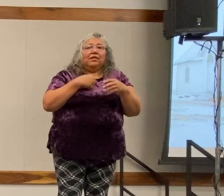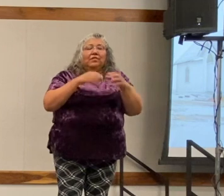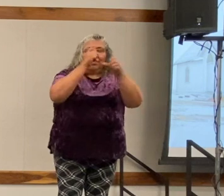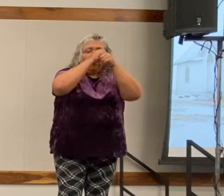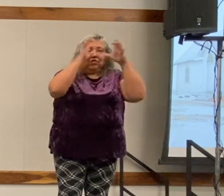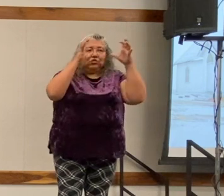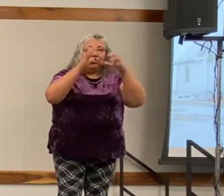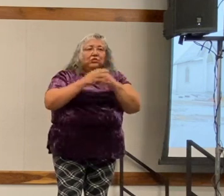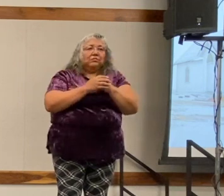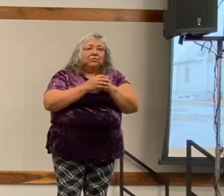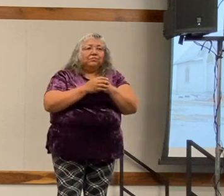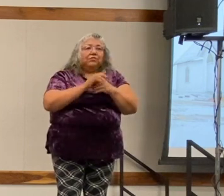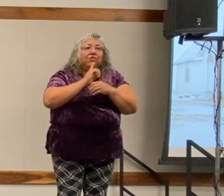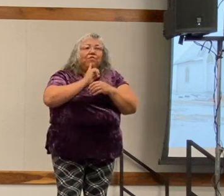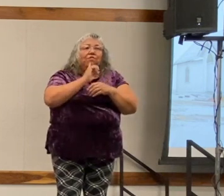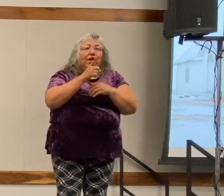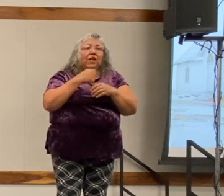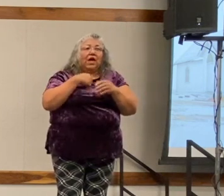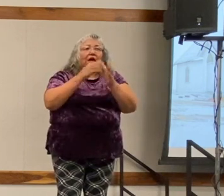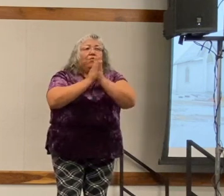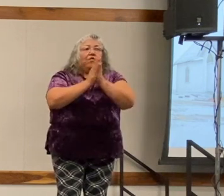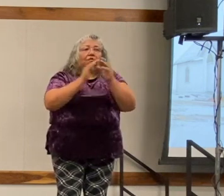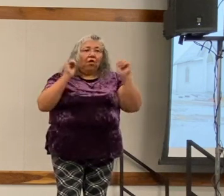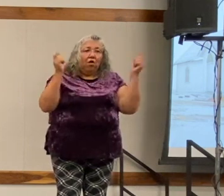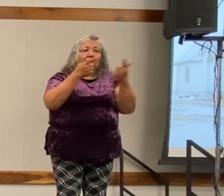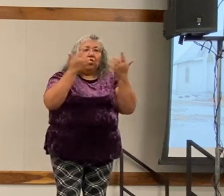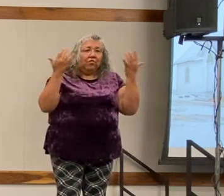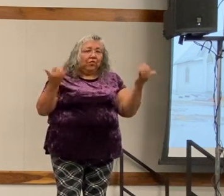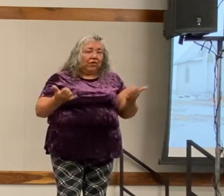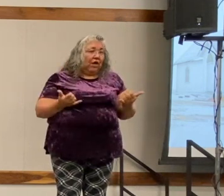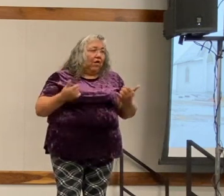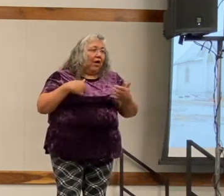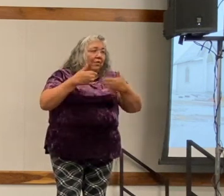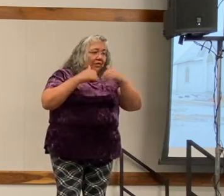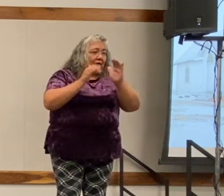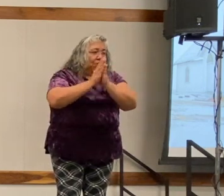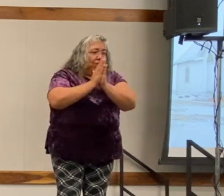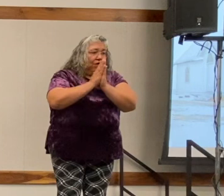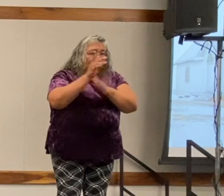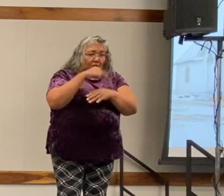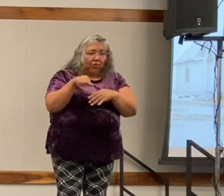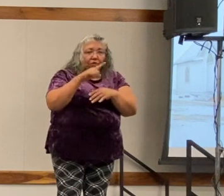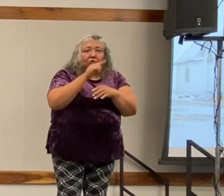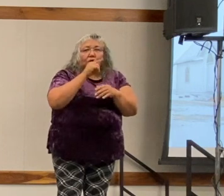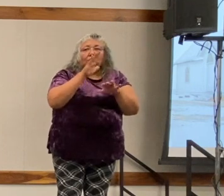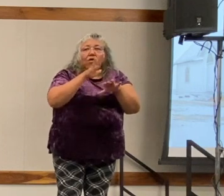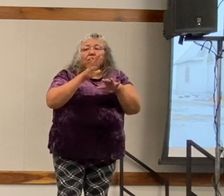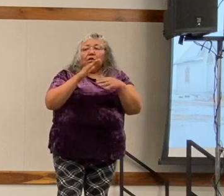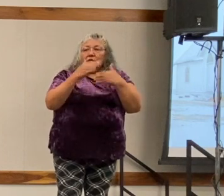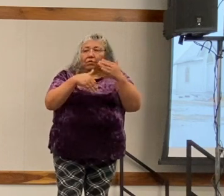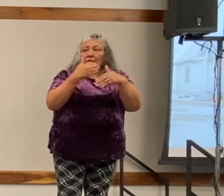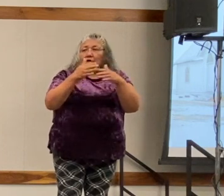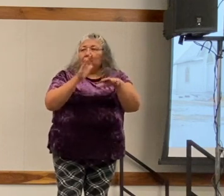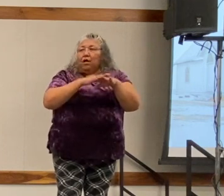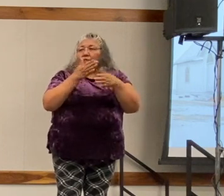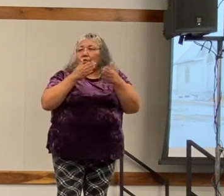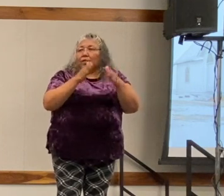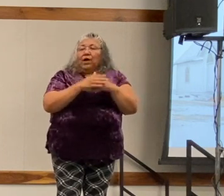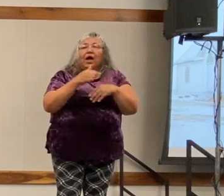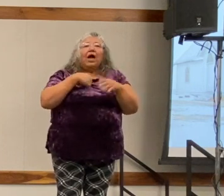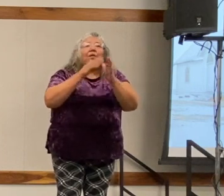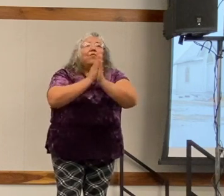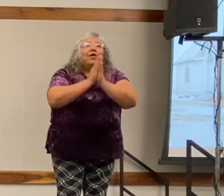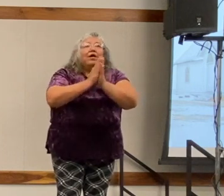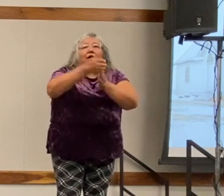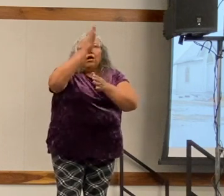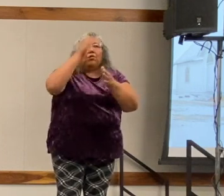for you. In fact, I pray for all of you now, and I'm still praying for those who are on their way. I'm praying that God